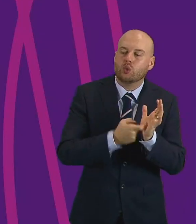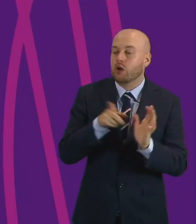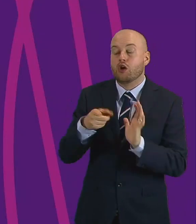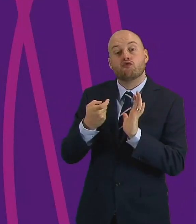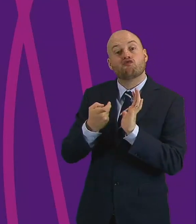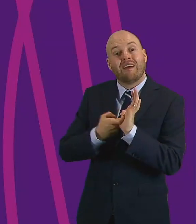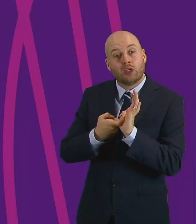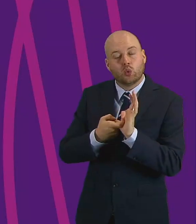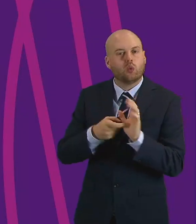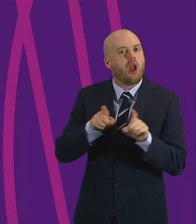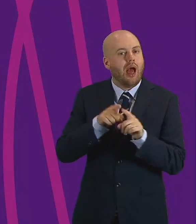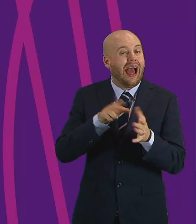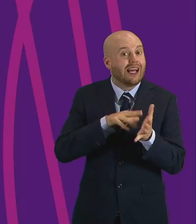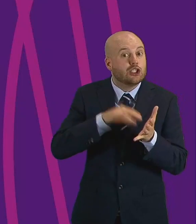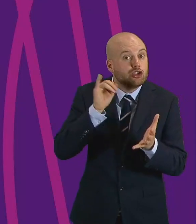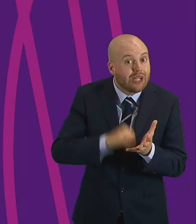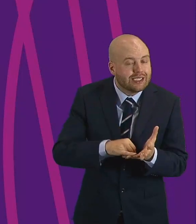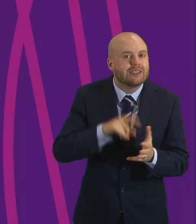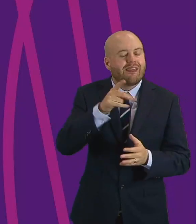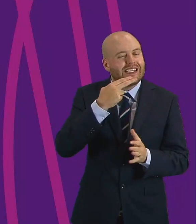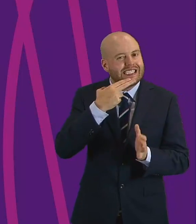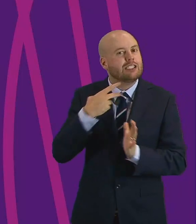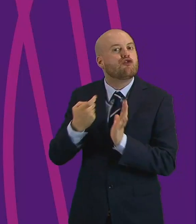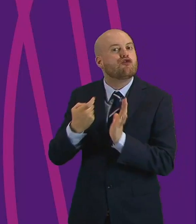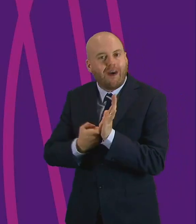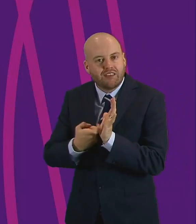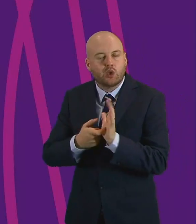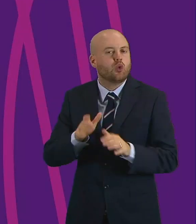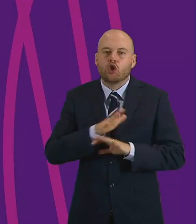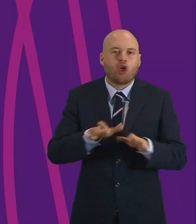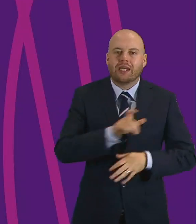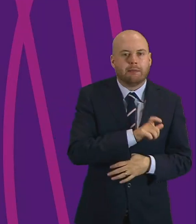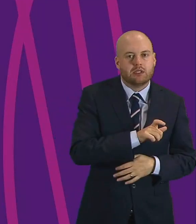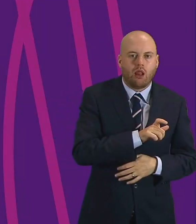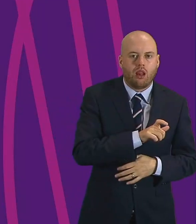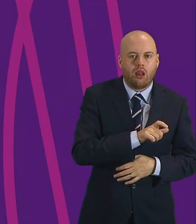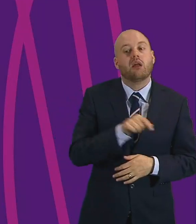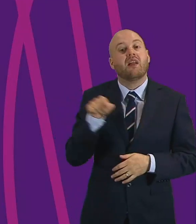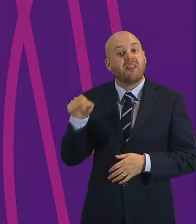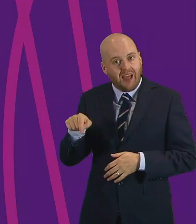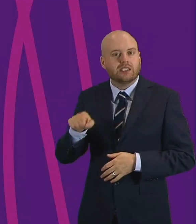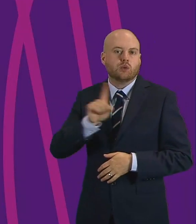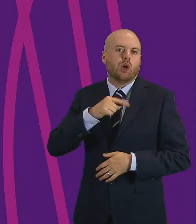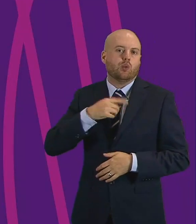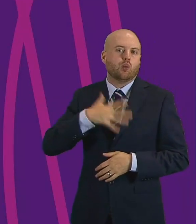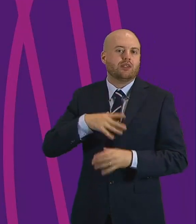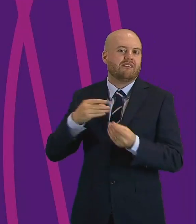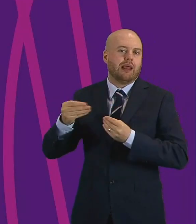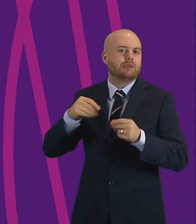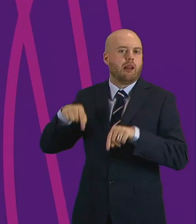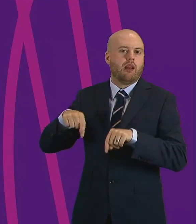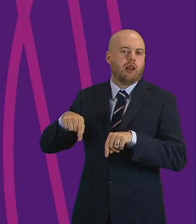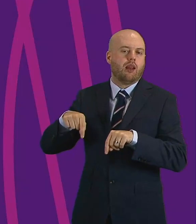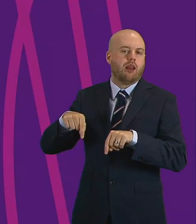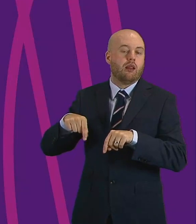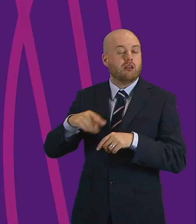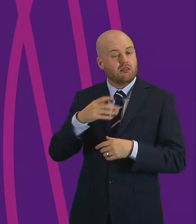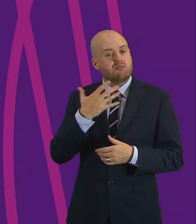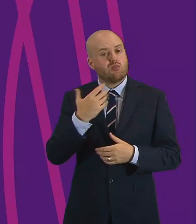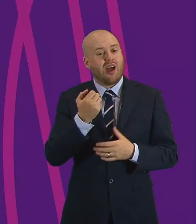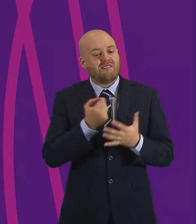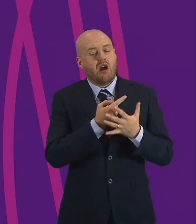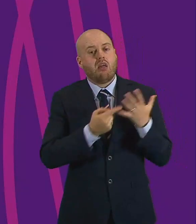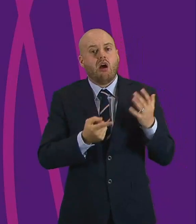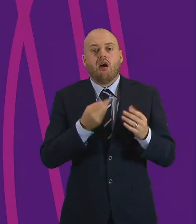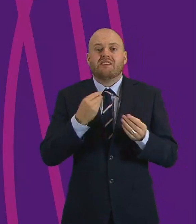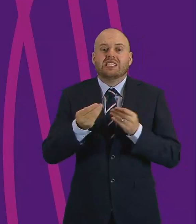needs revenue, not capital, and that is one of the flexibilities we need. There are other flexibilities that we have talked about